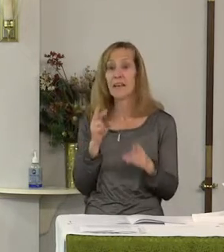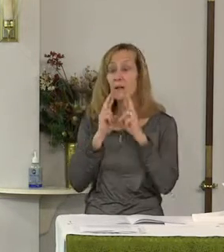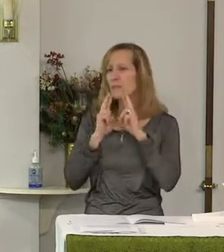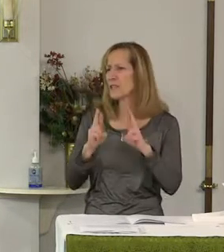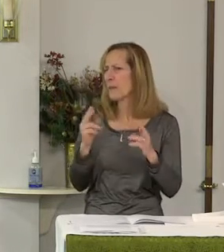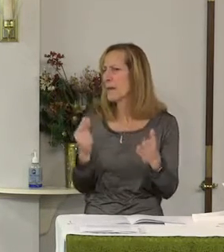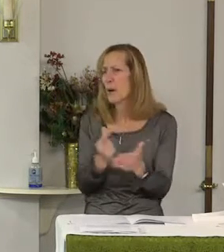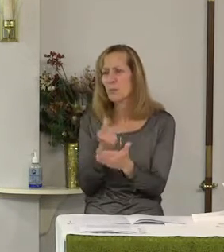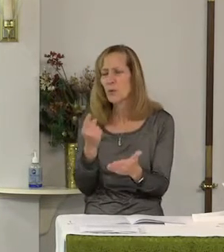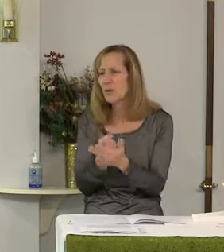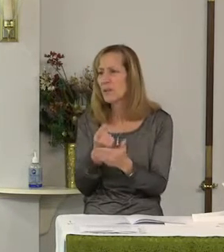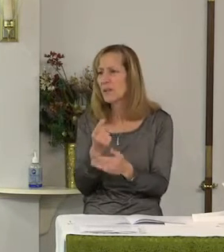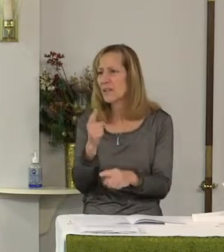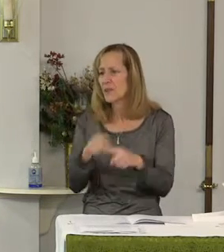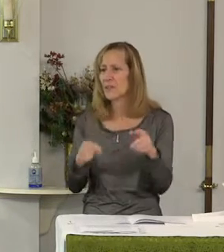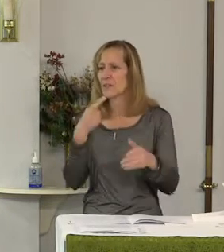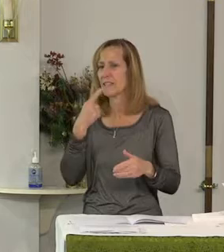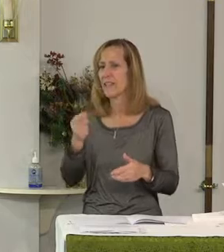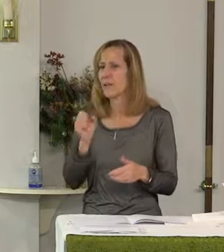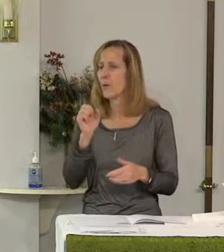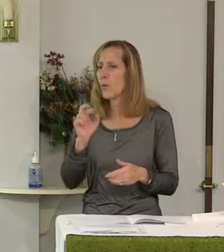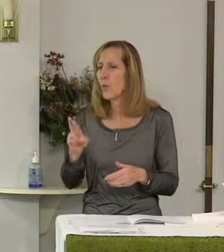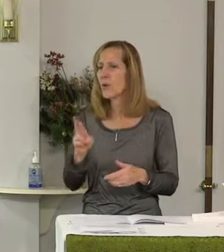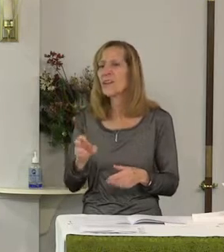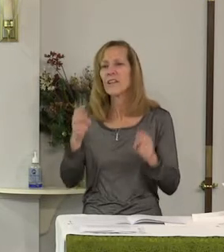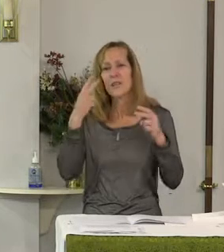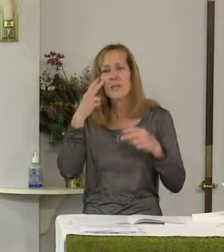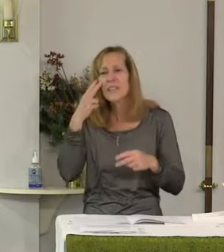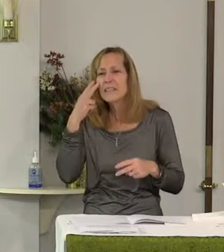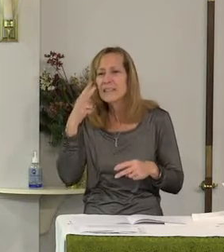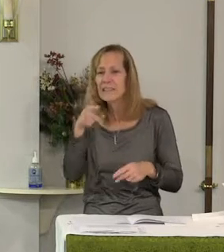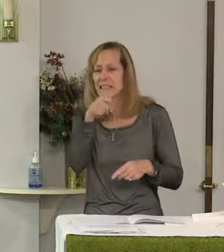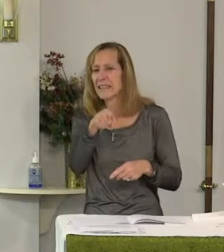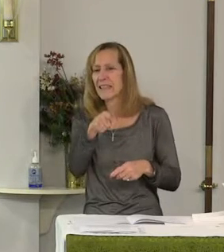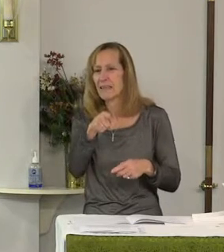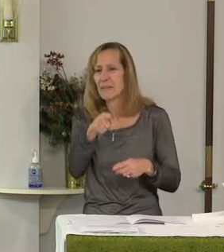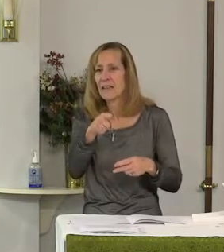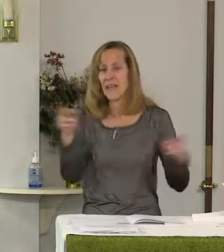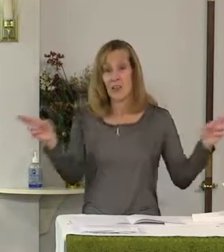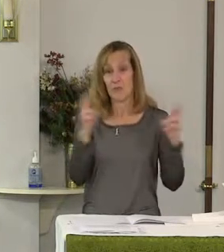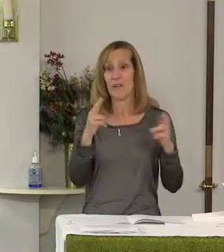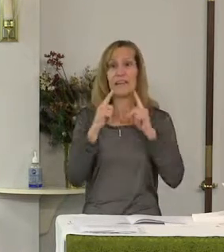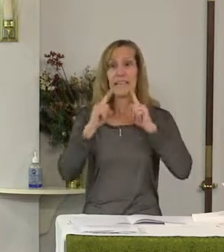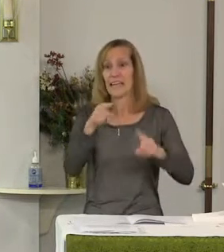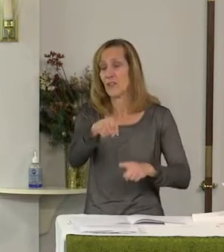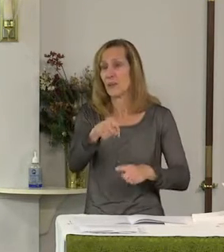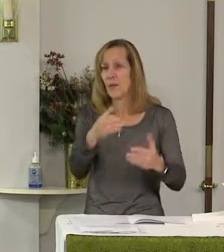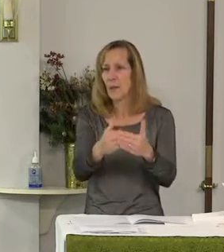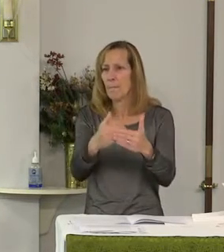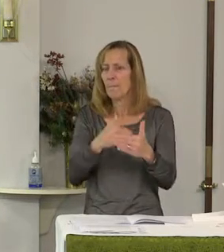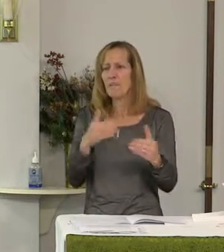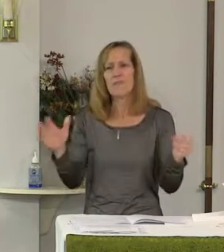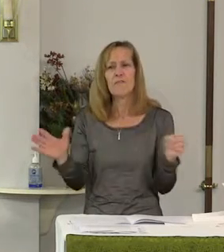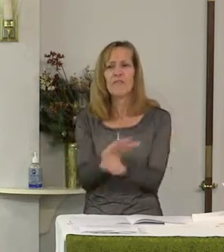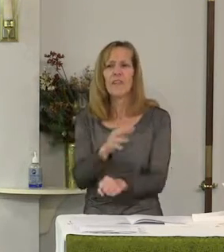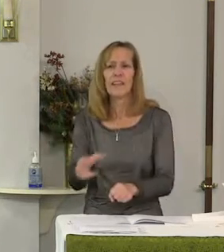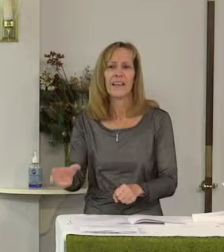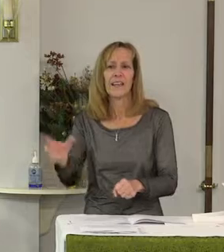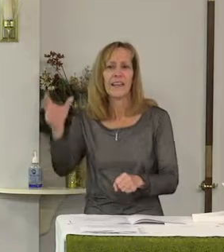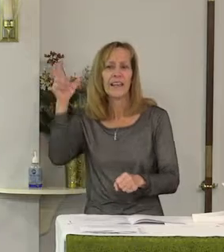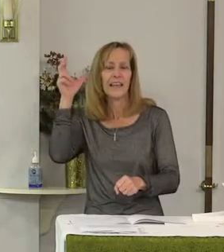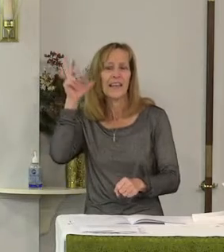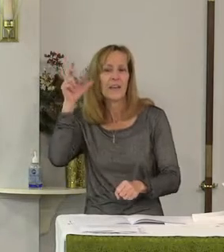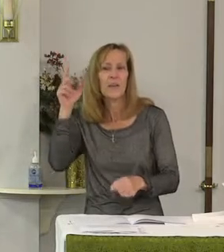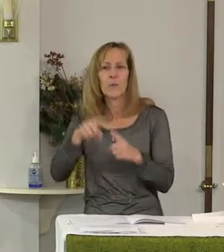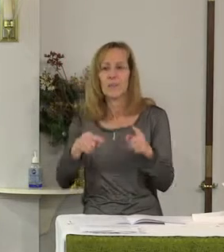respond appropriately to what you said, or you can see them getting ready to answer before fully hearing what you have